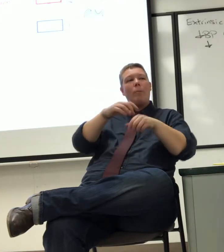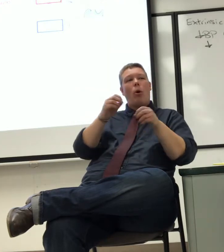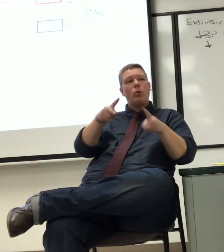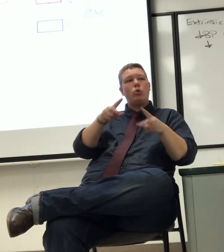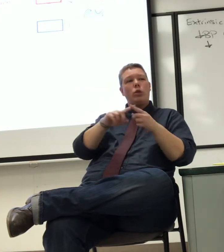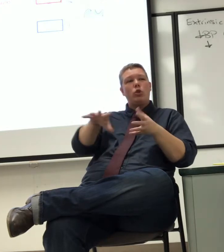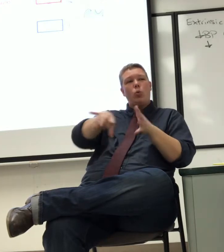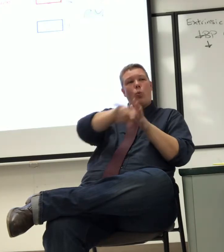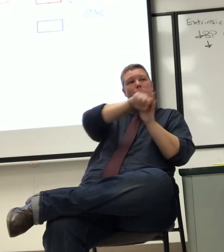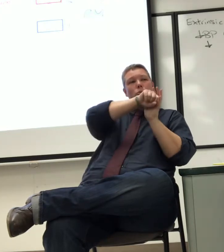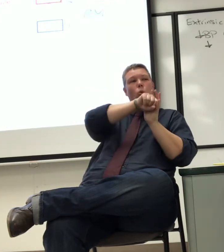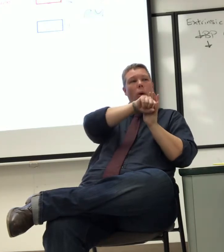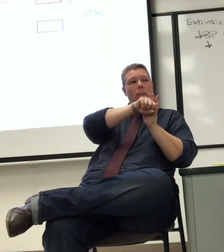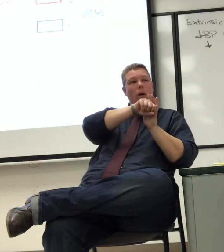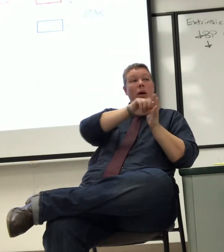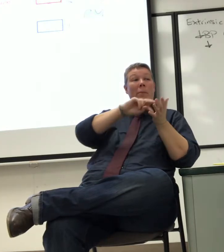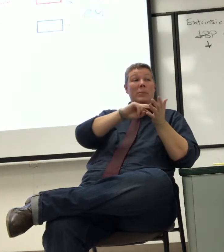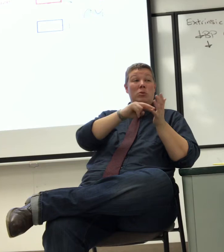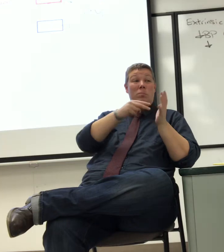more sodium,